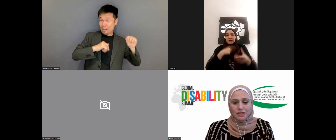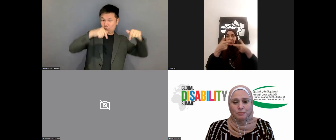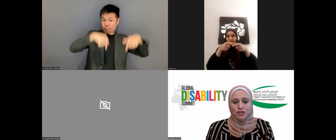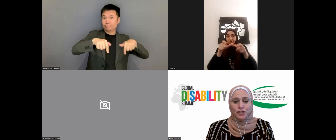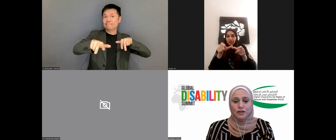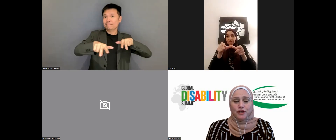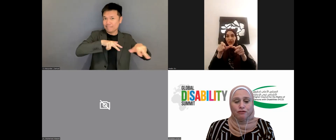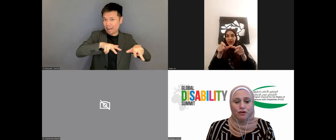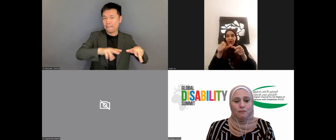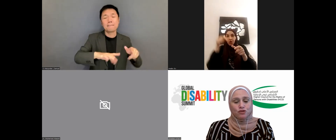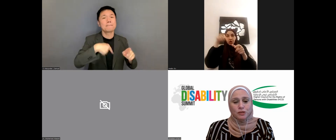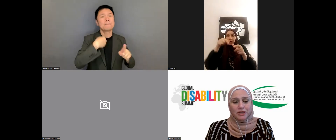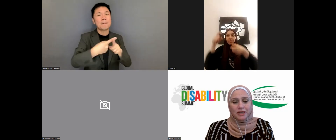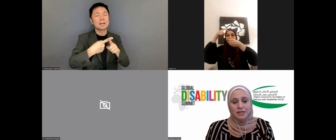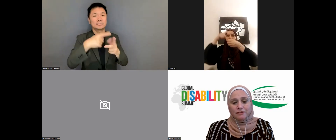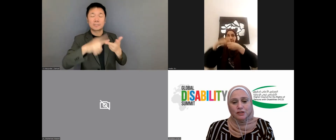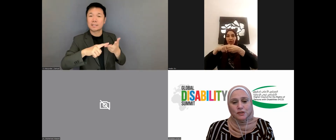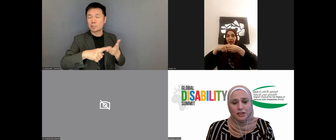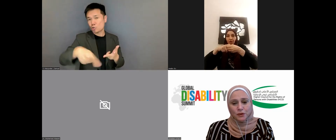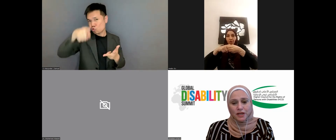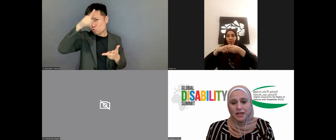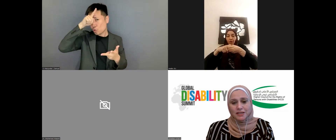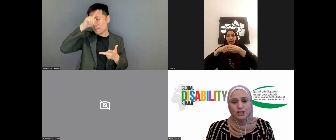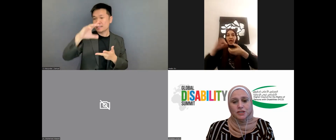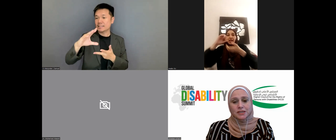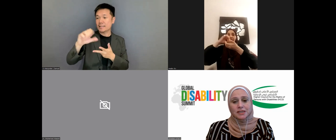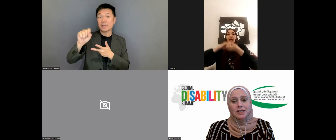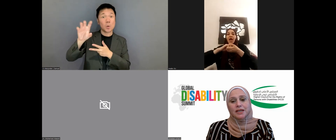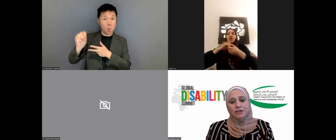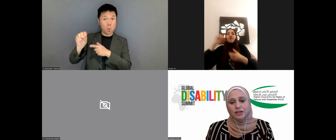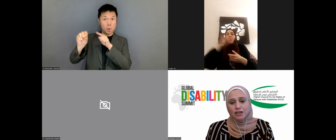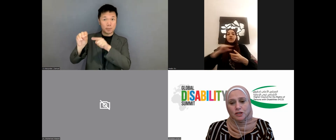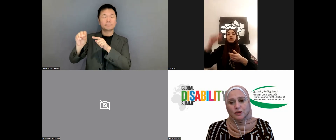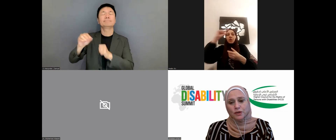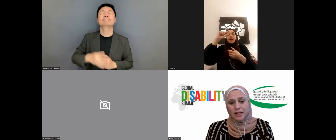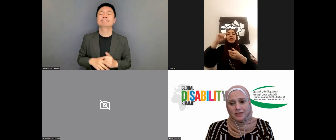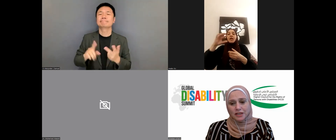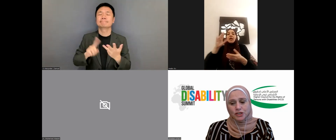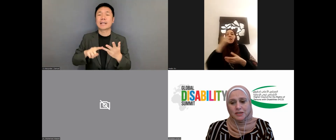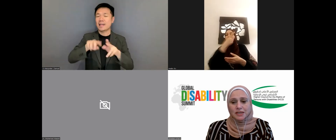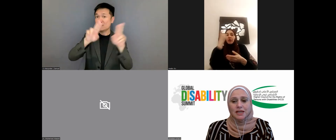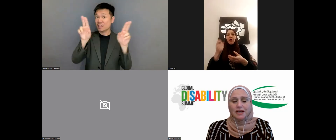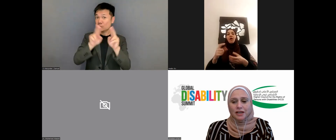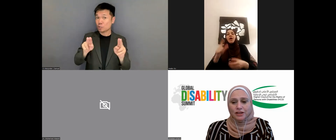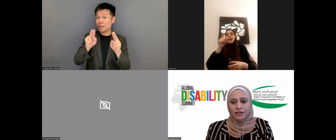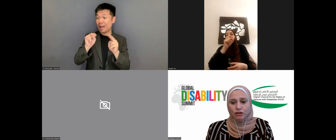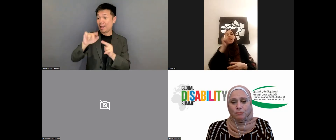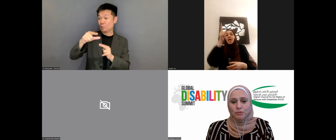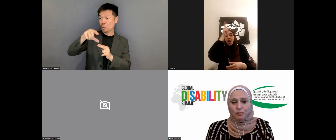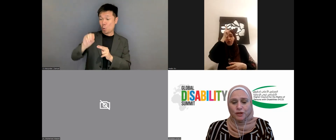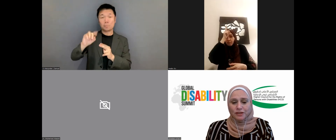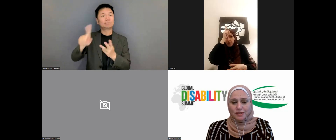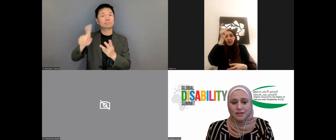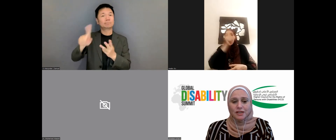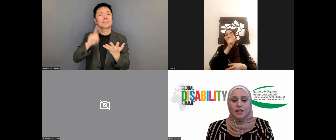with participation from Germany, civil society organizations, international organizations, and other